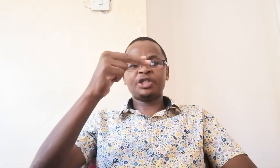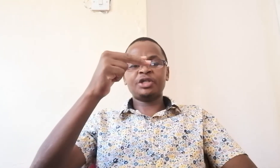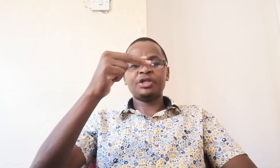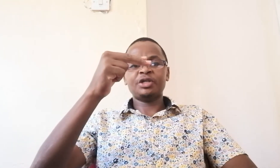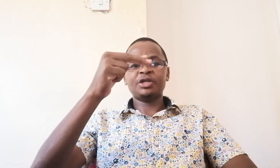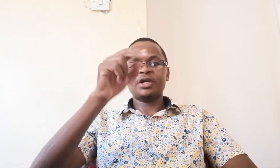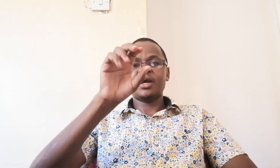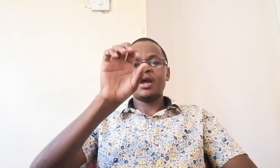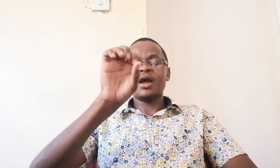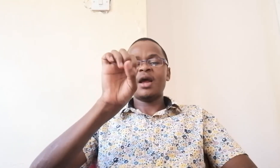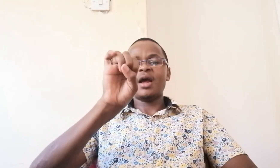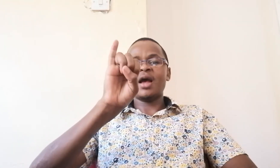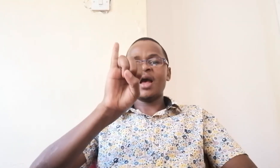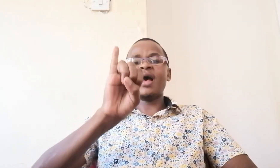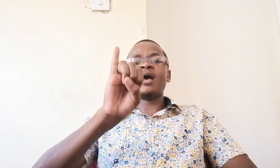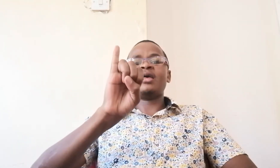H, I,